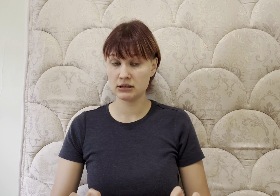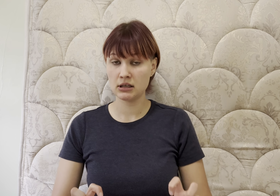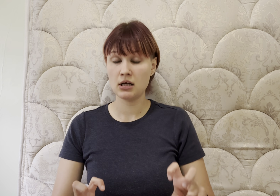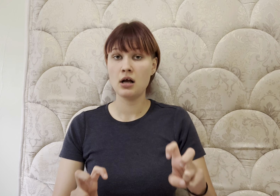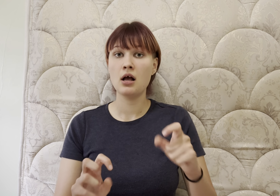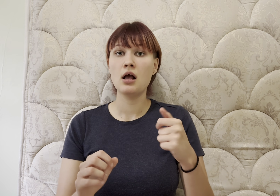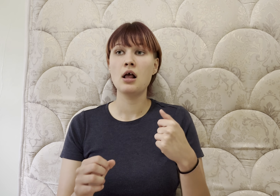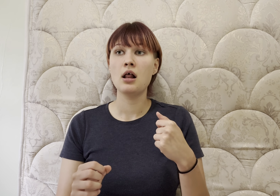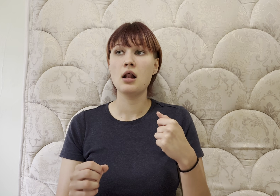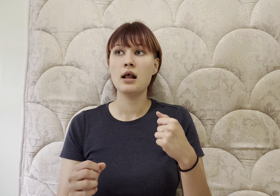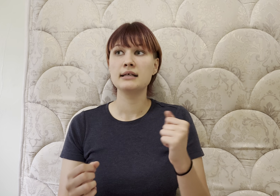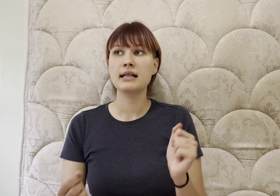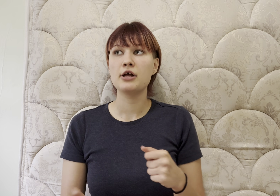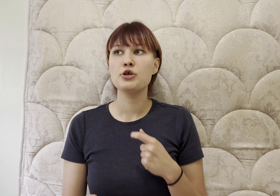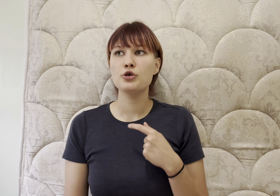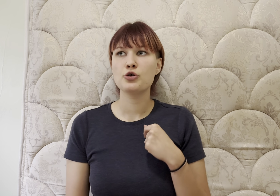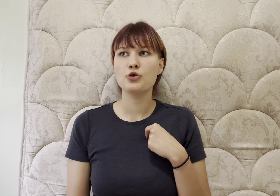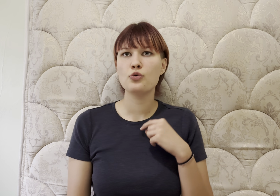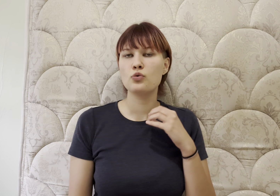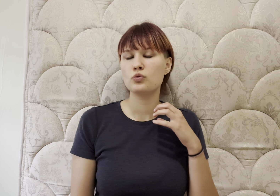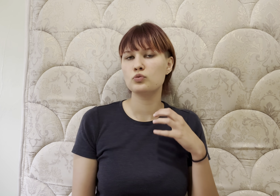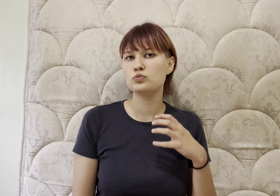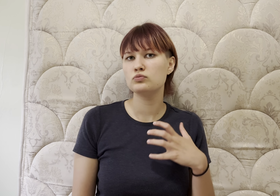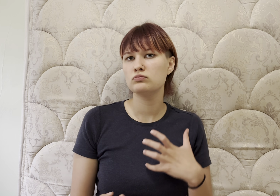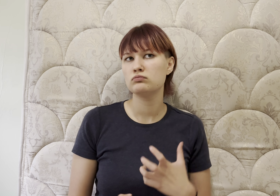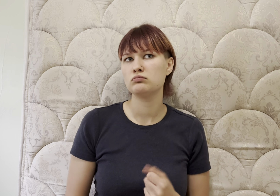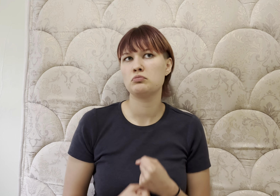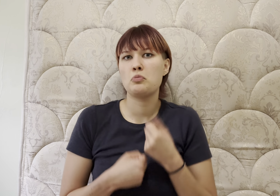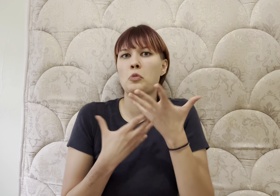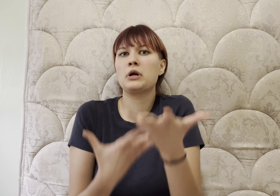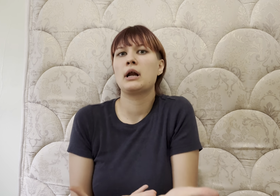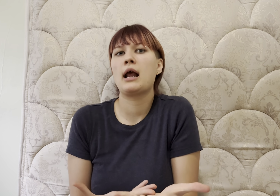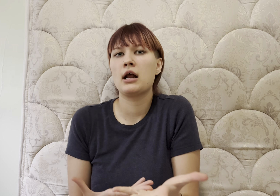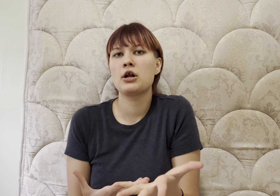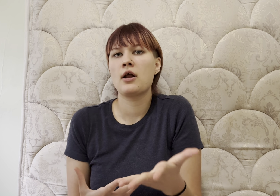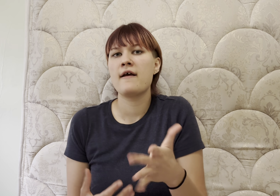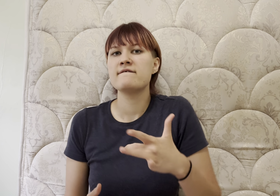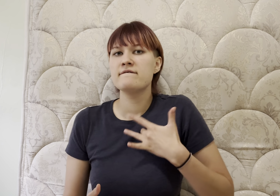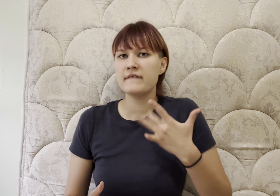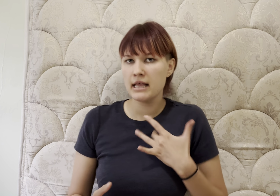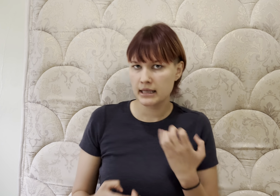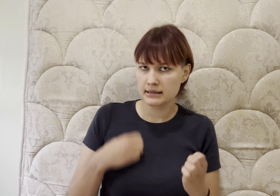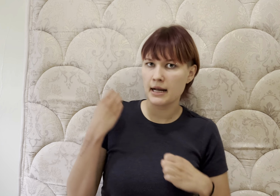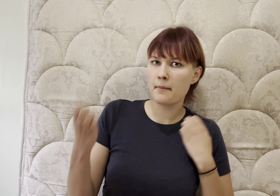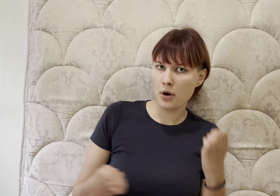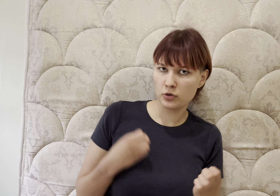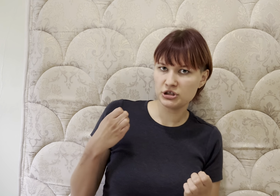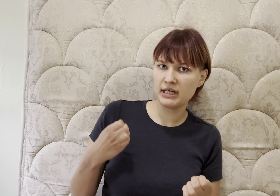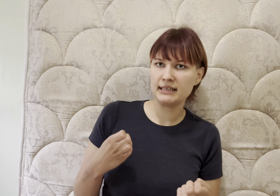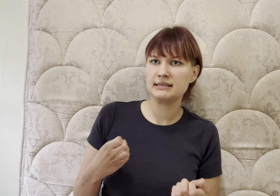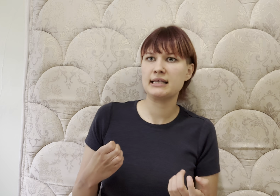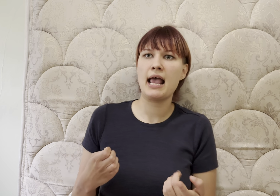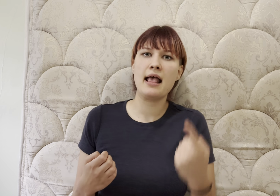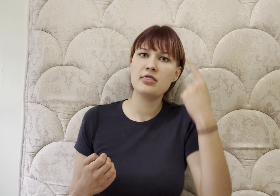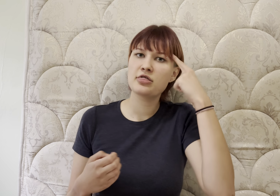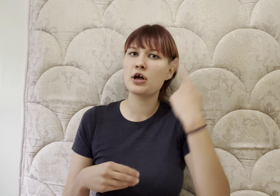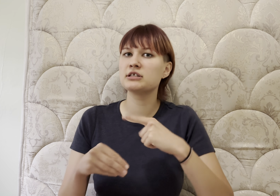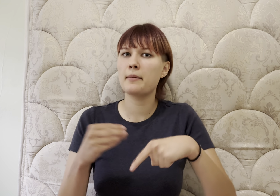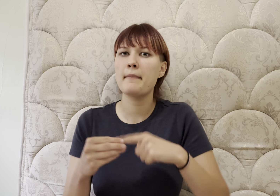and emotions, attachment styles from your past onto your therapist, and so you can work out transference